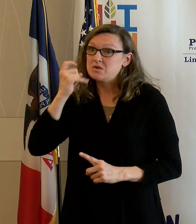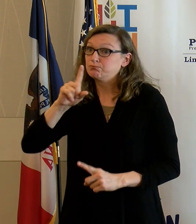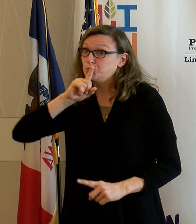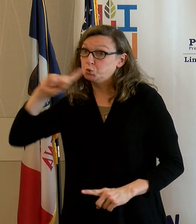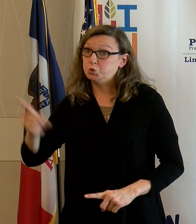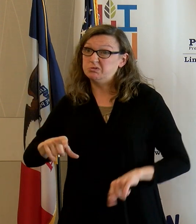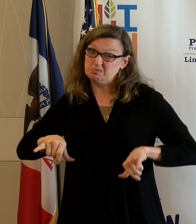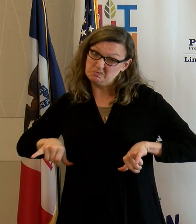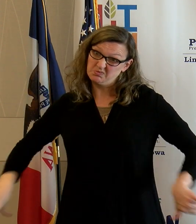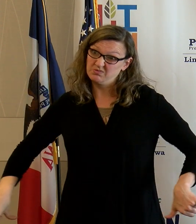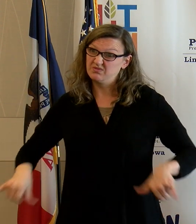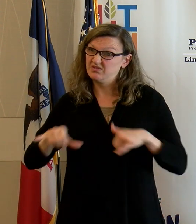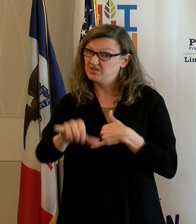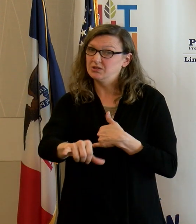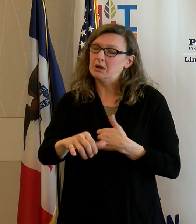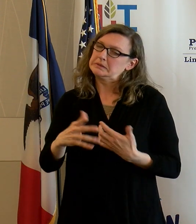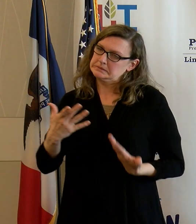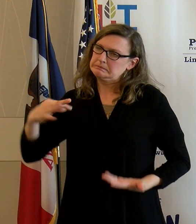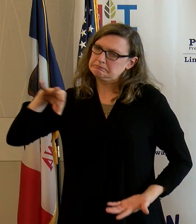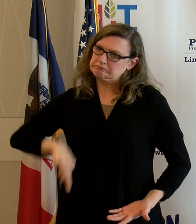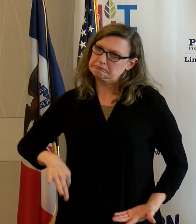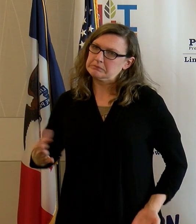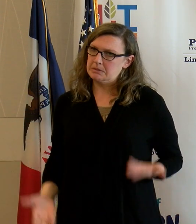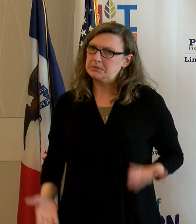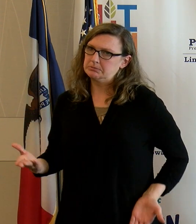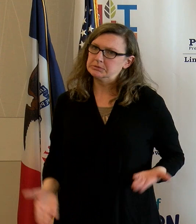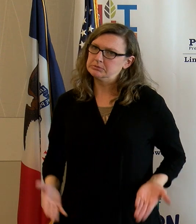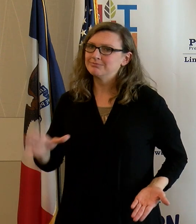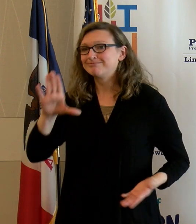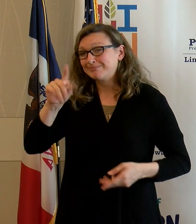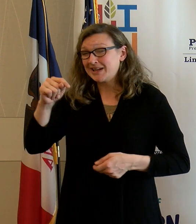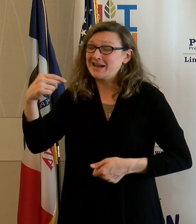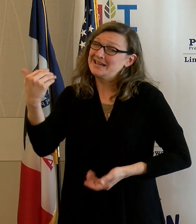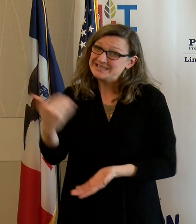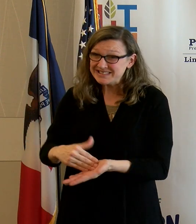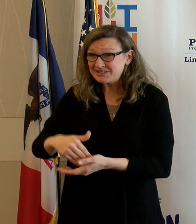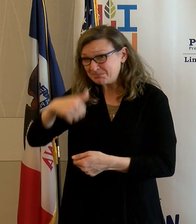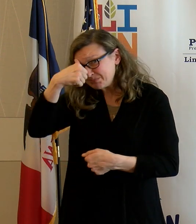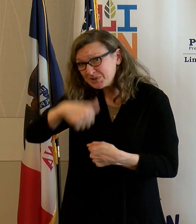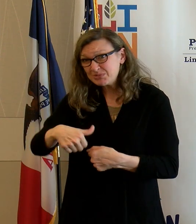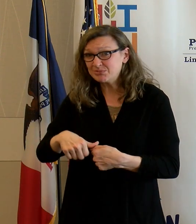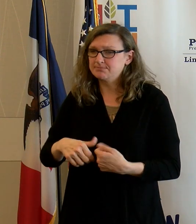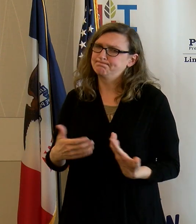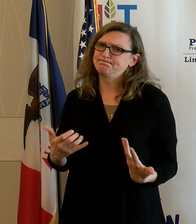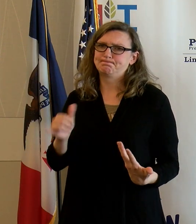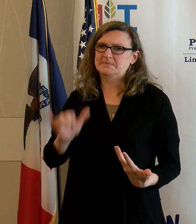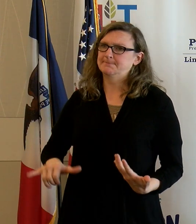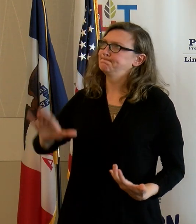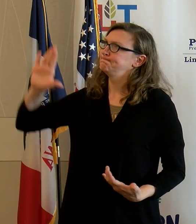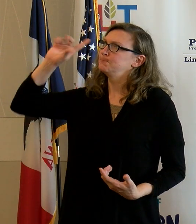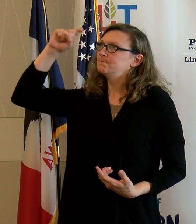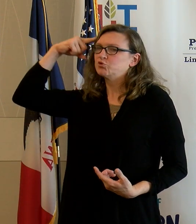and executed on by local governments and enforced by local governments. That would be helpful.